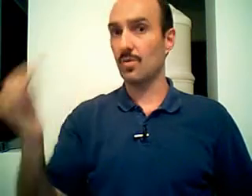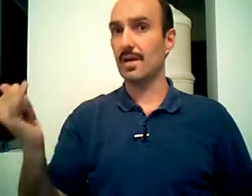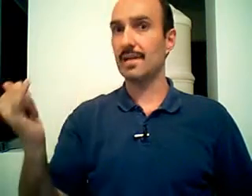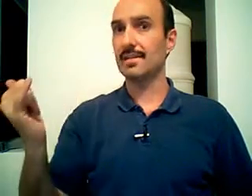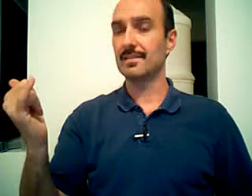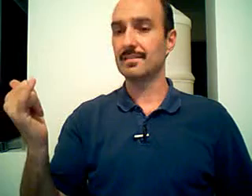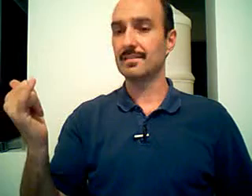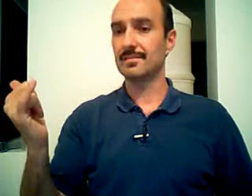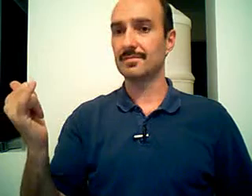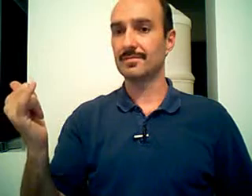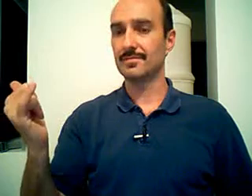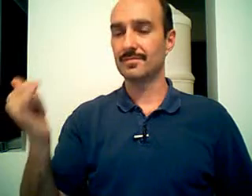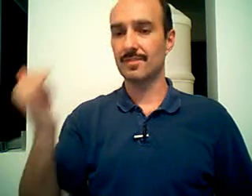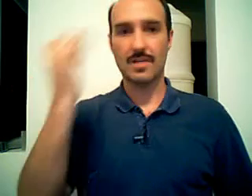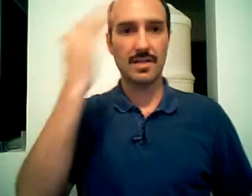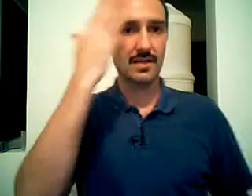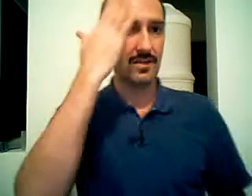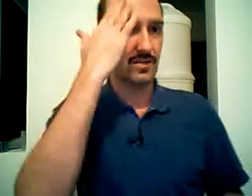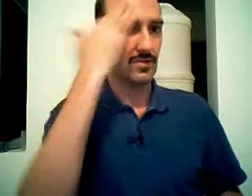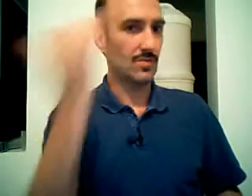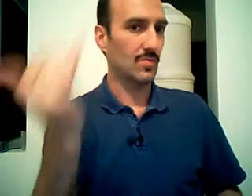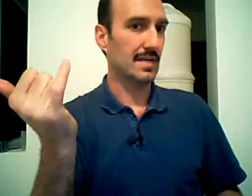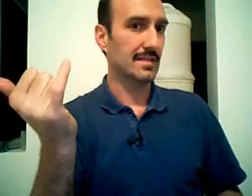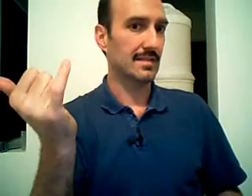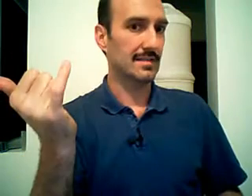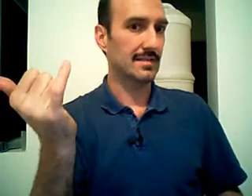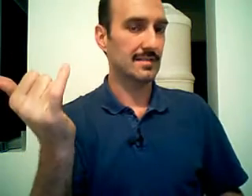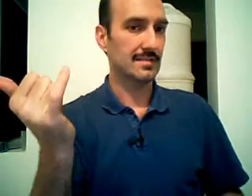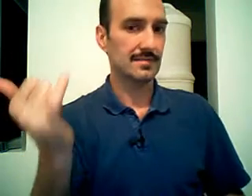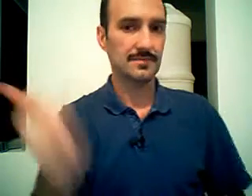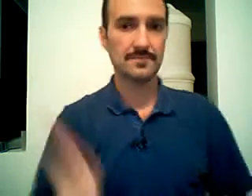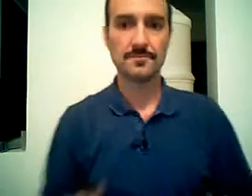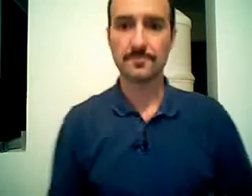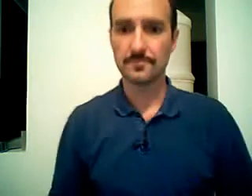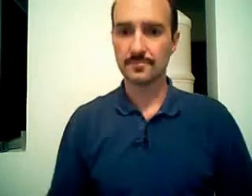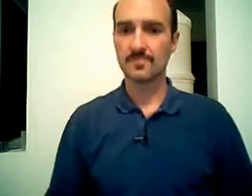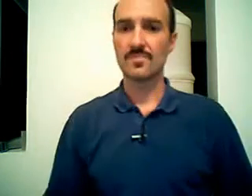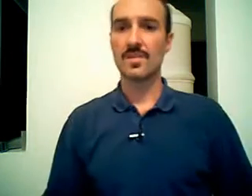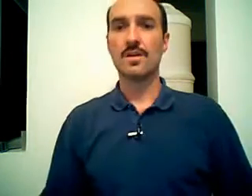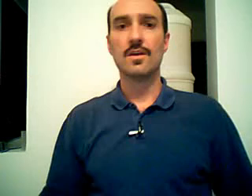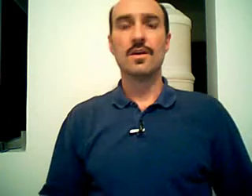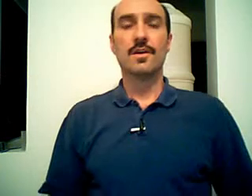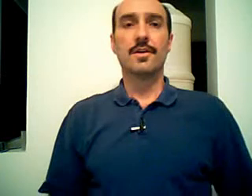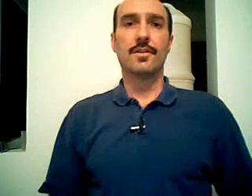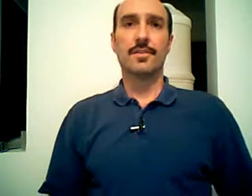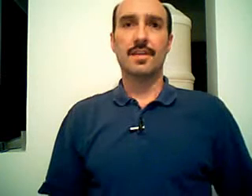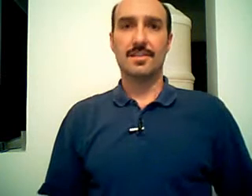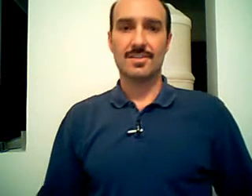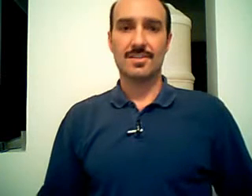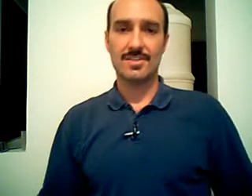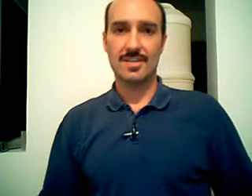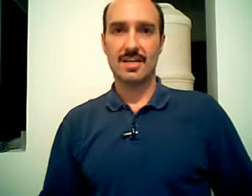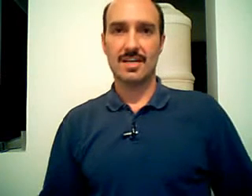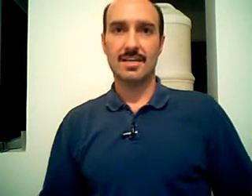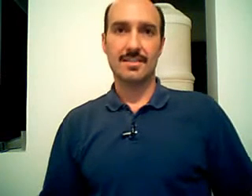Y. Okay? Y. The The next